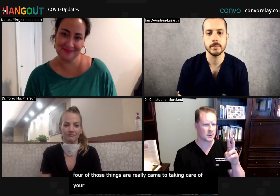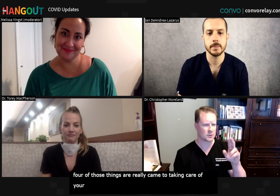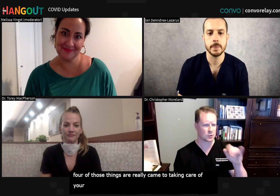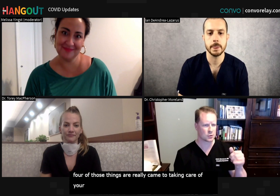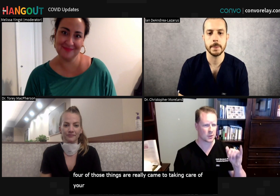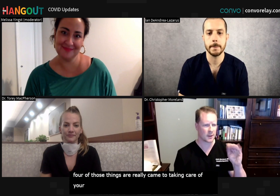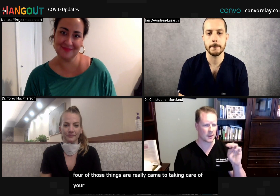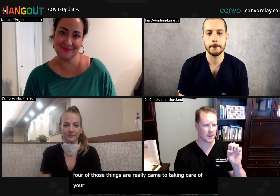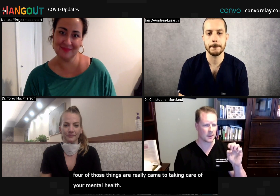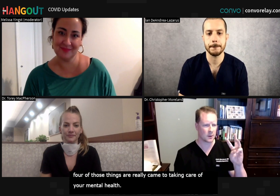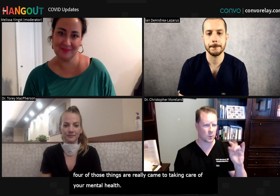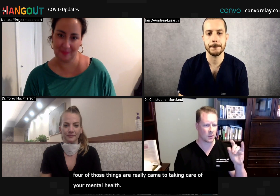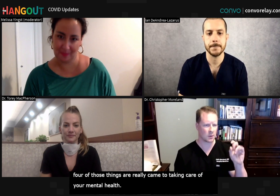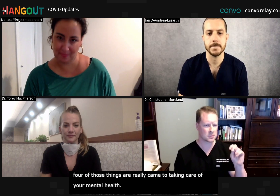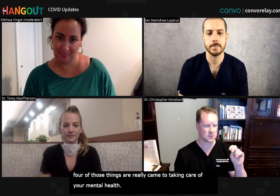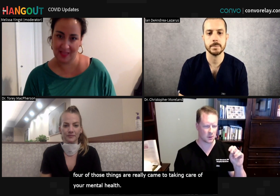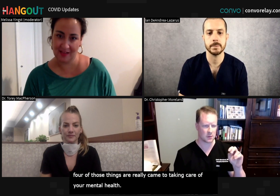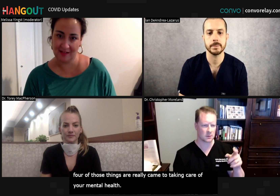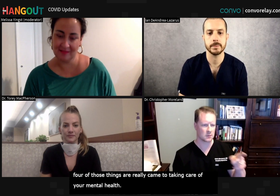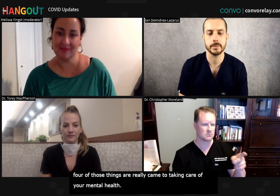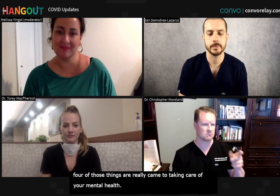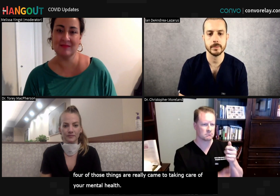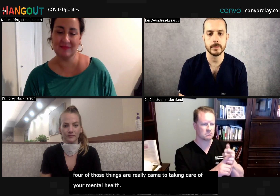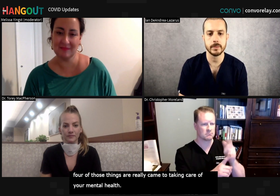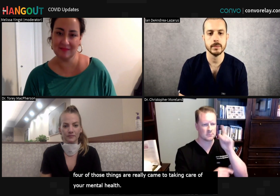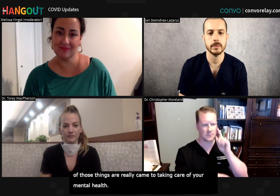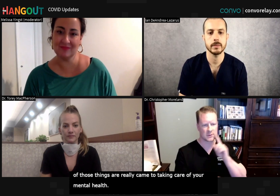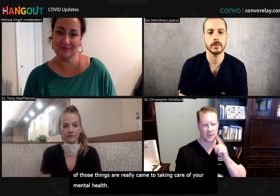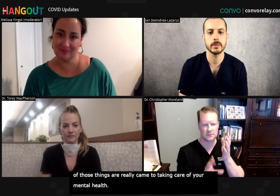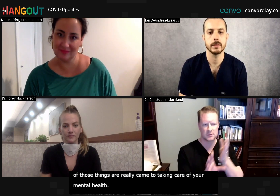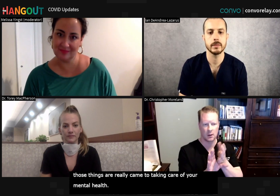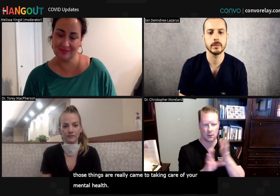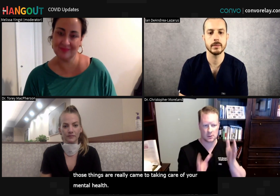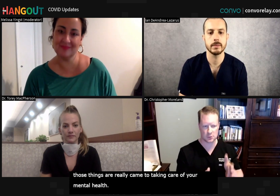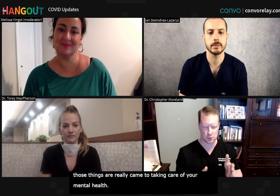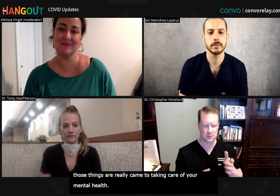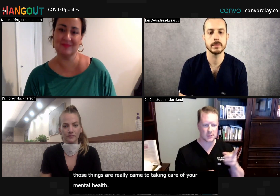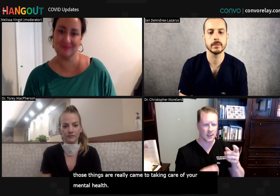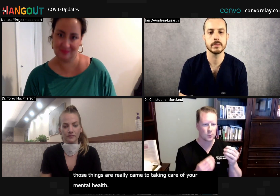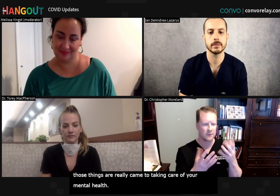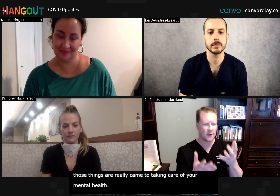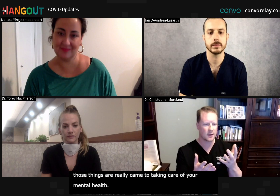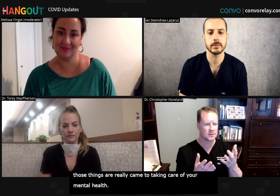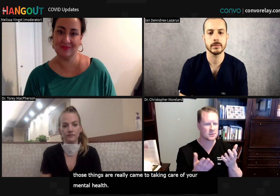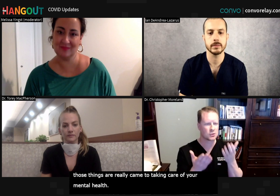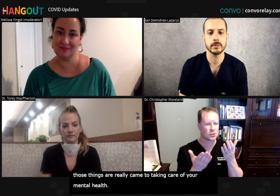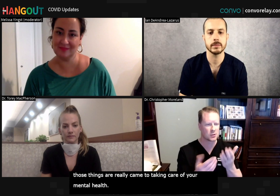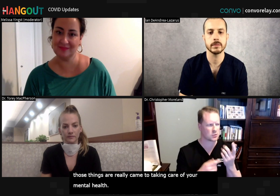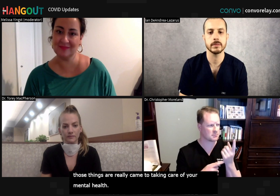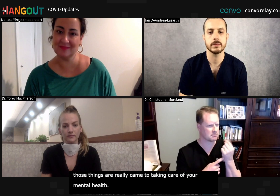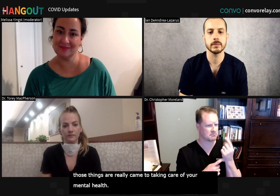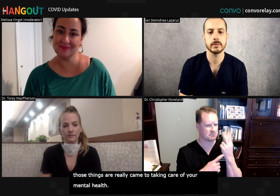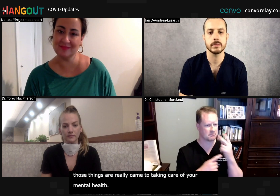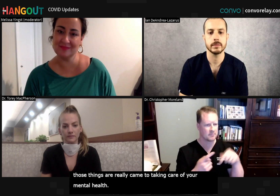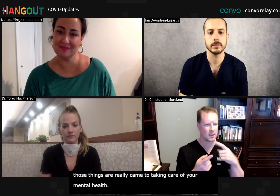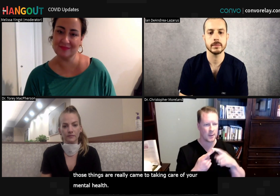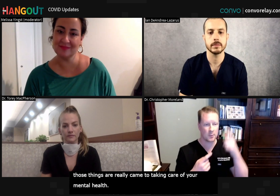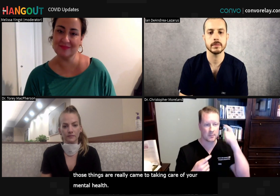echo what she said. Dr. Jamie Wilson, a deaf psychologist, provided some good